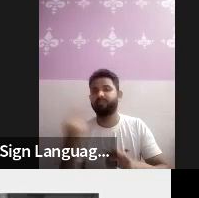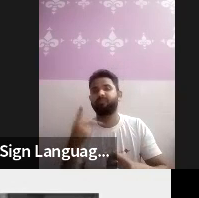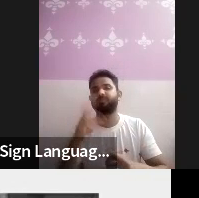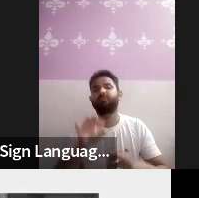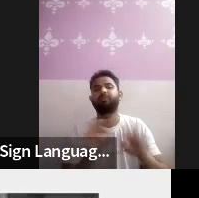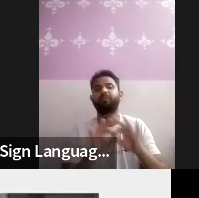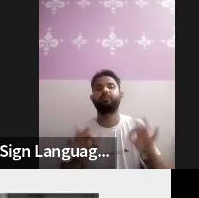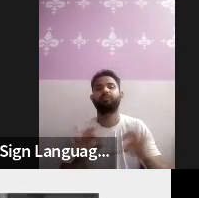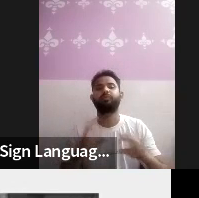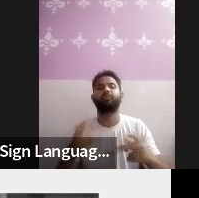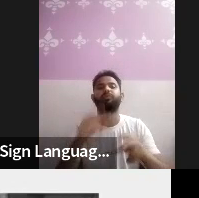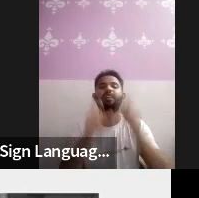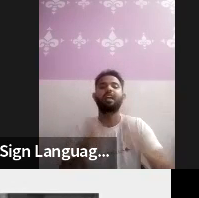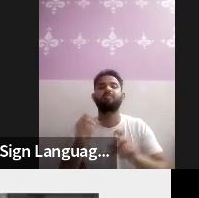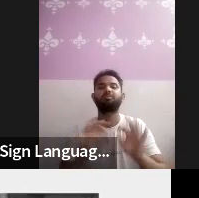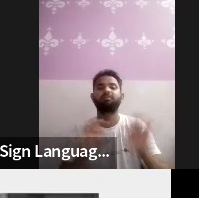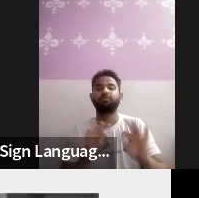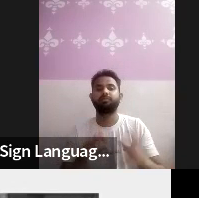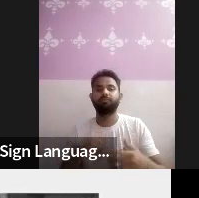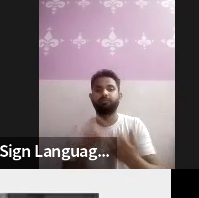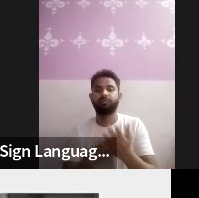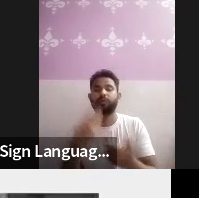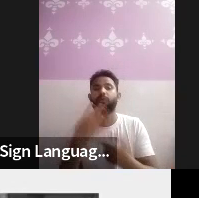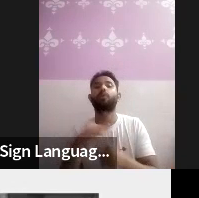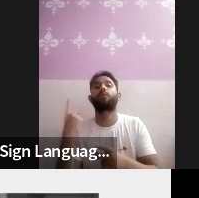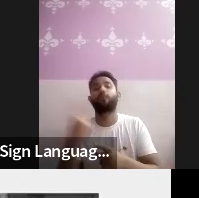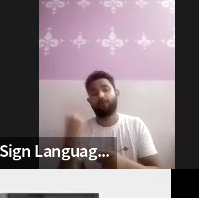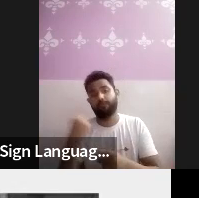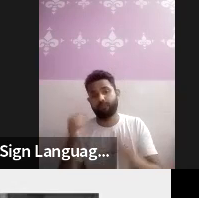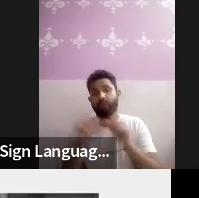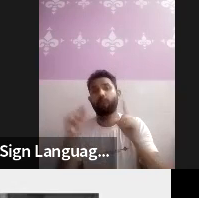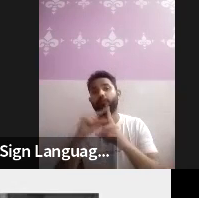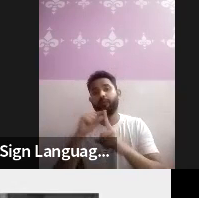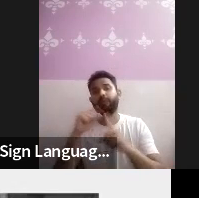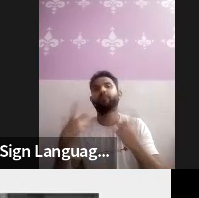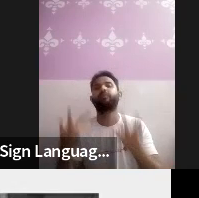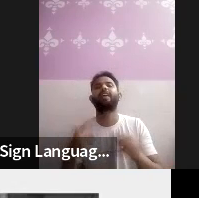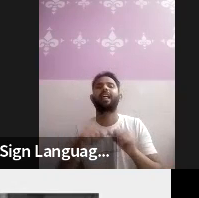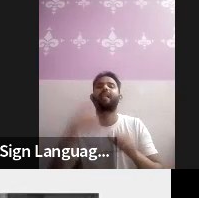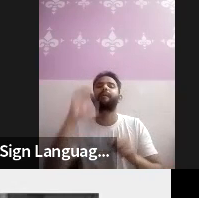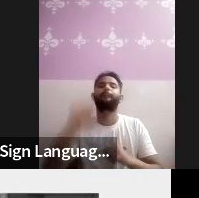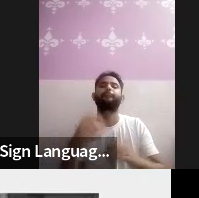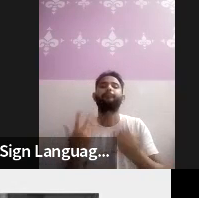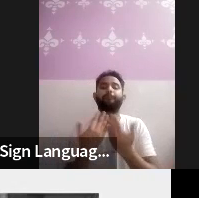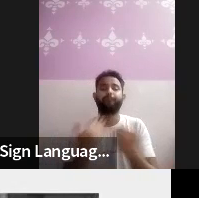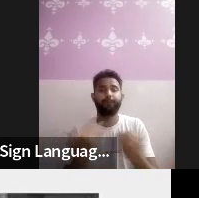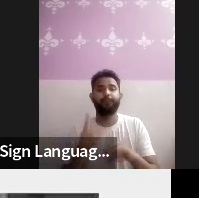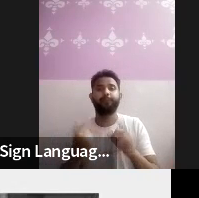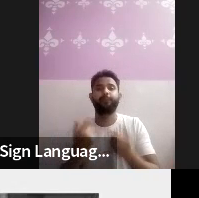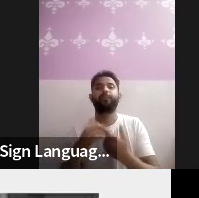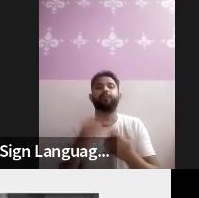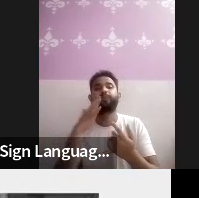correct TGSI tiles. They are actually just parking tiles. And this is what has happened all over the country, is